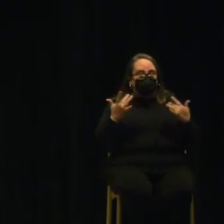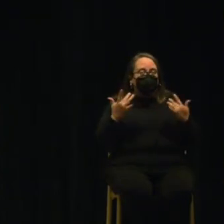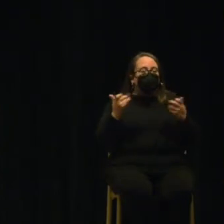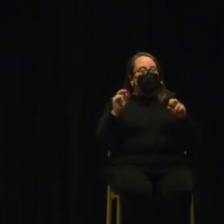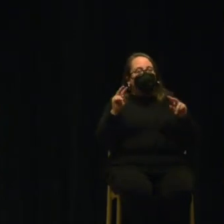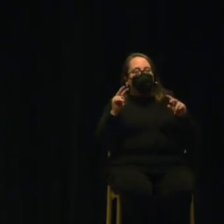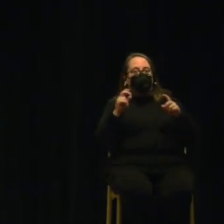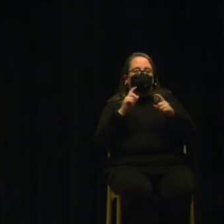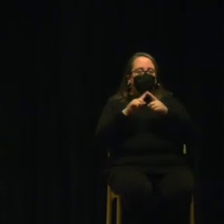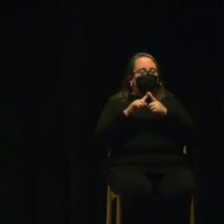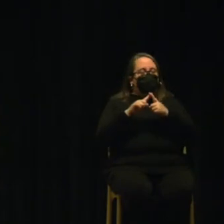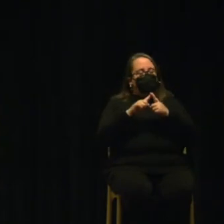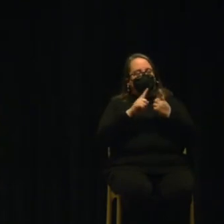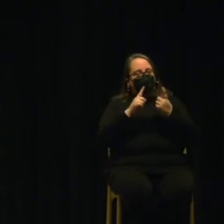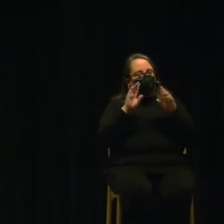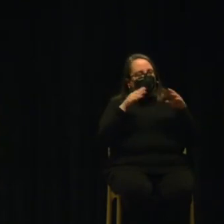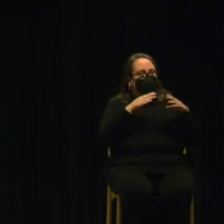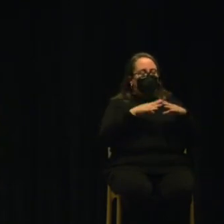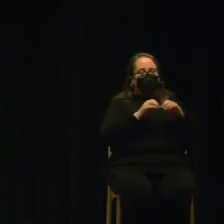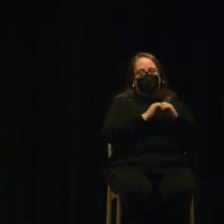looking at the sports angle of it,